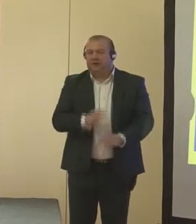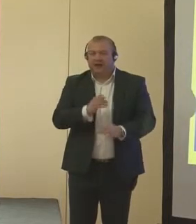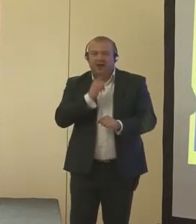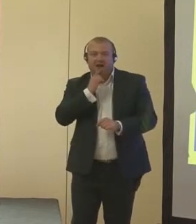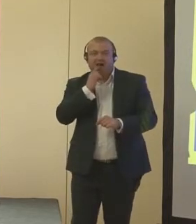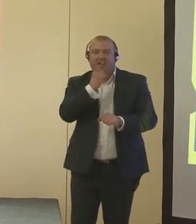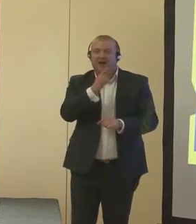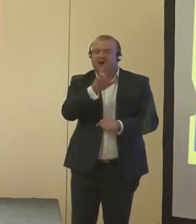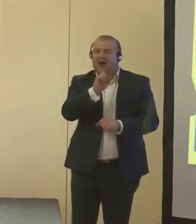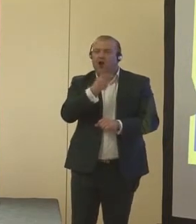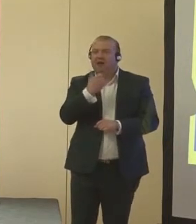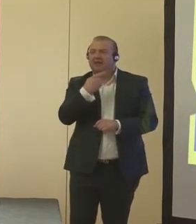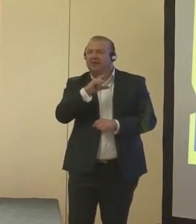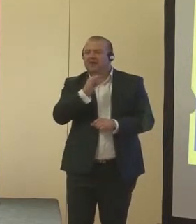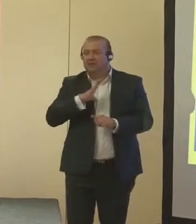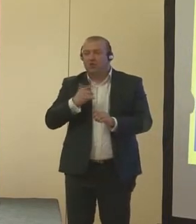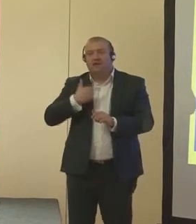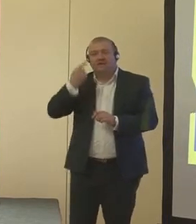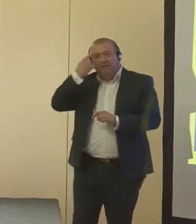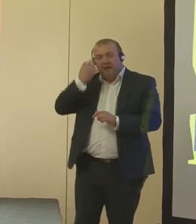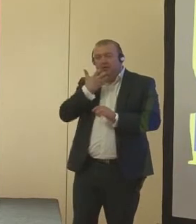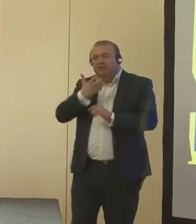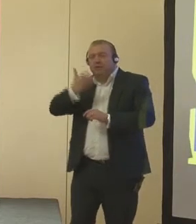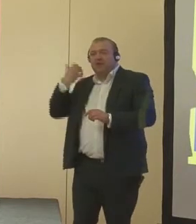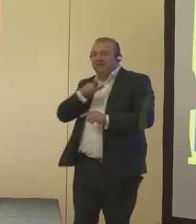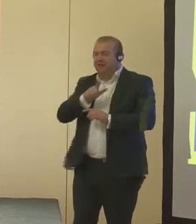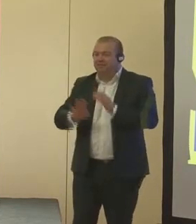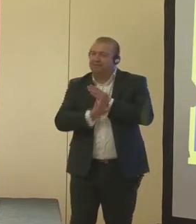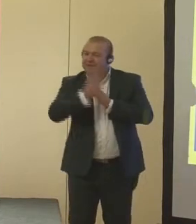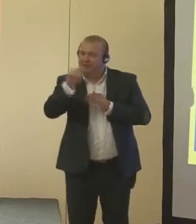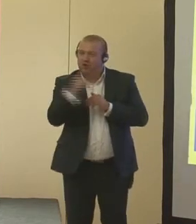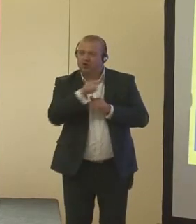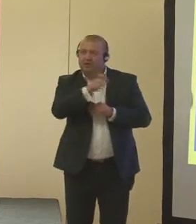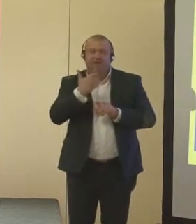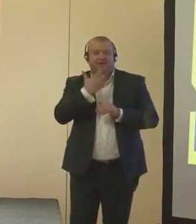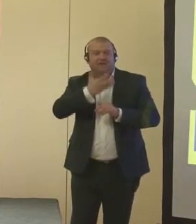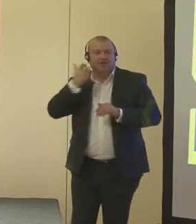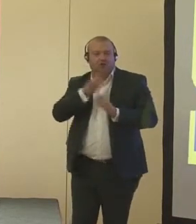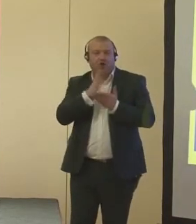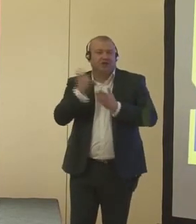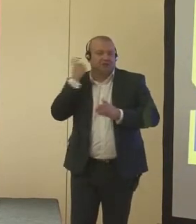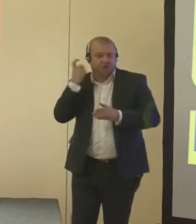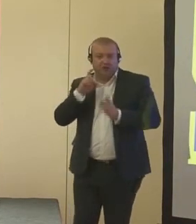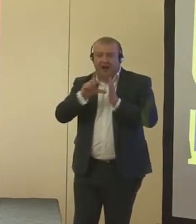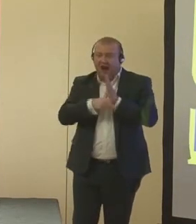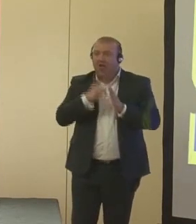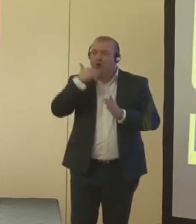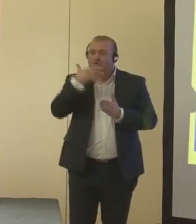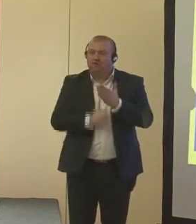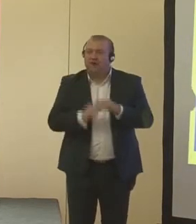also the results from the ICT for Inclusion project. But we believe it's worth repeating